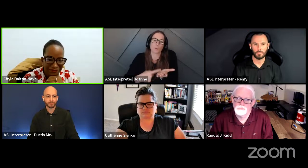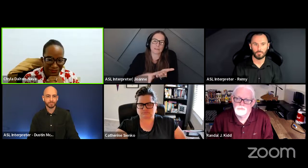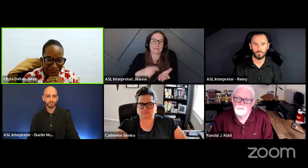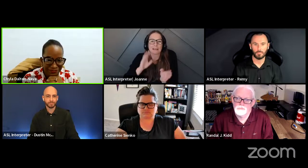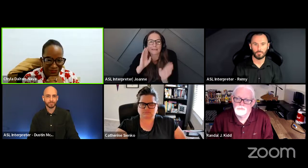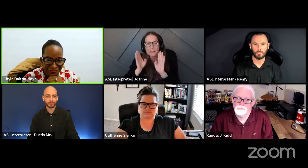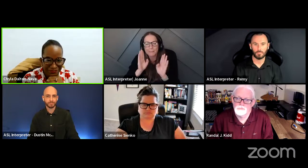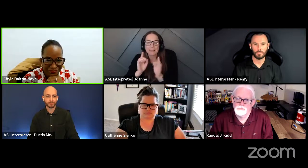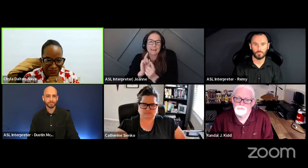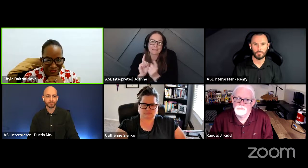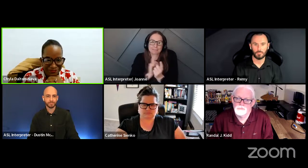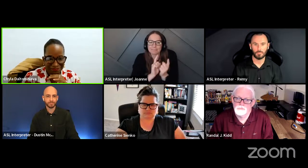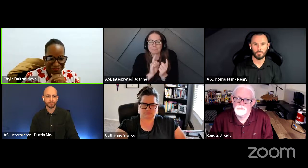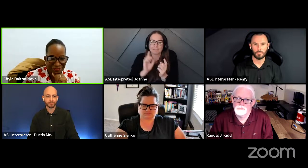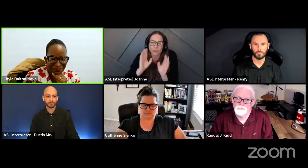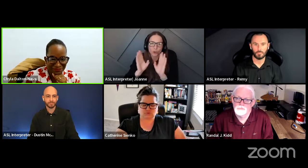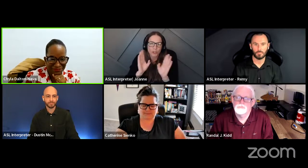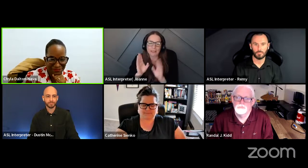2 cents.